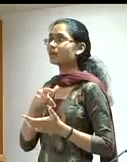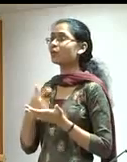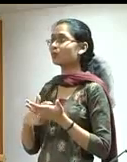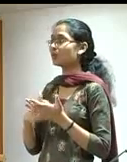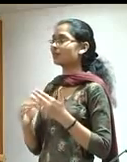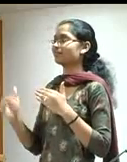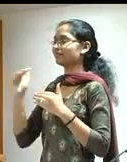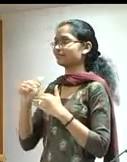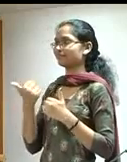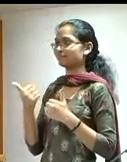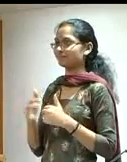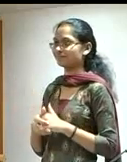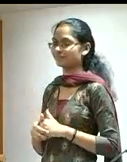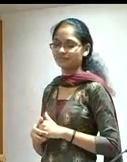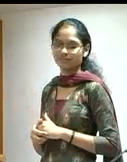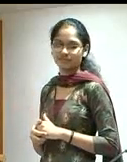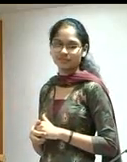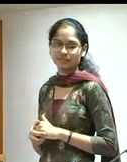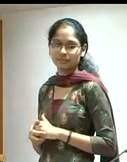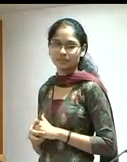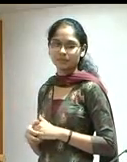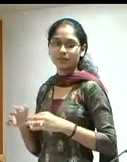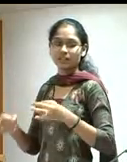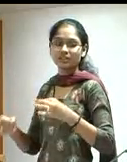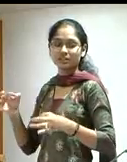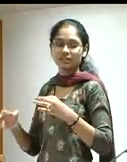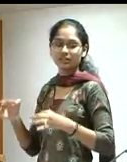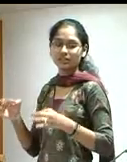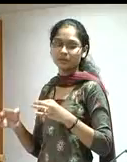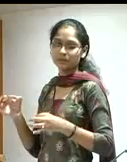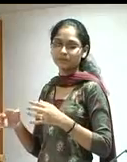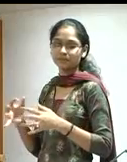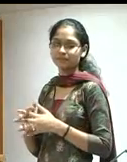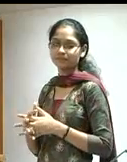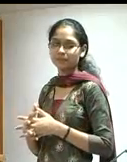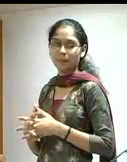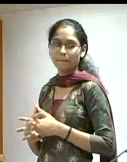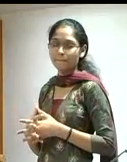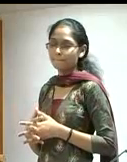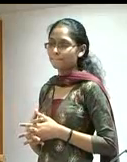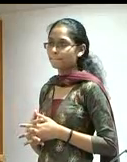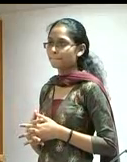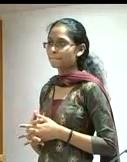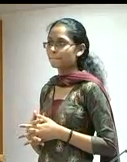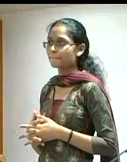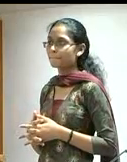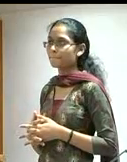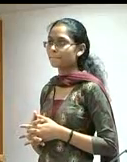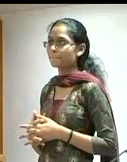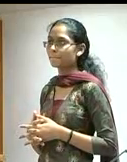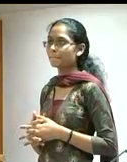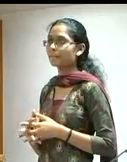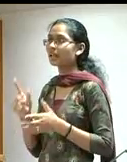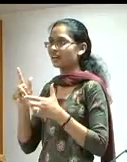the Act. And one of the opening paragraphs of the judgment of Justice A.K. Sikri was that